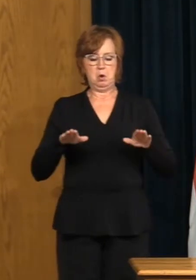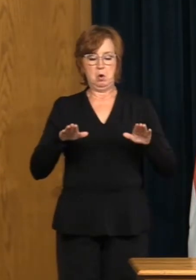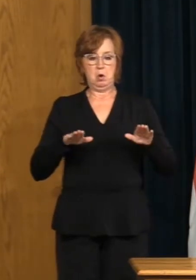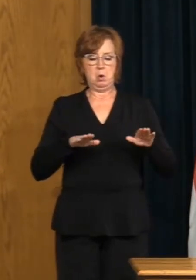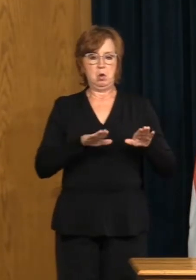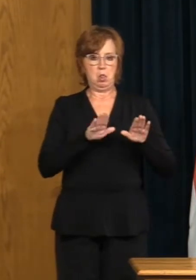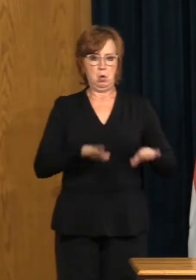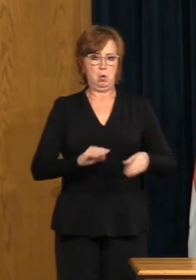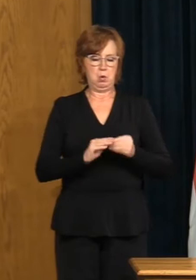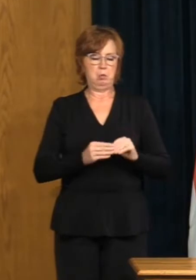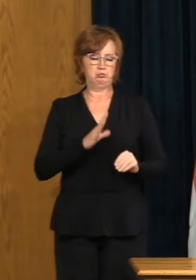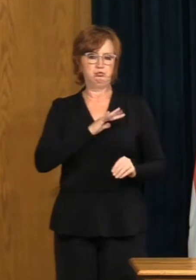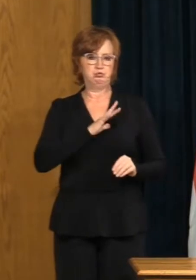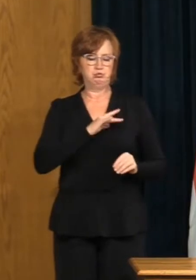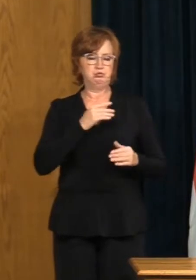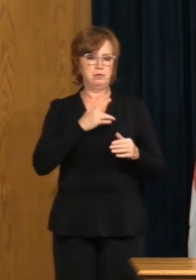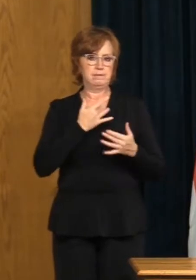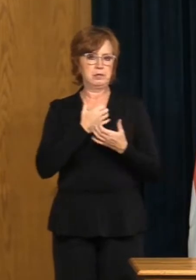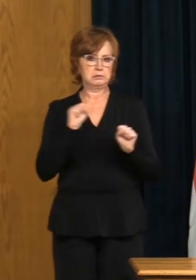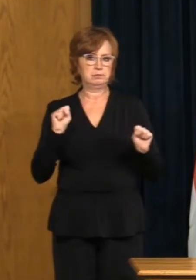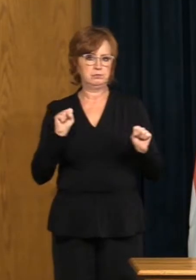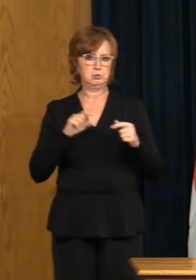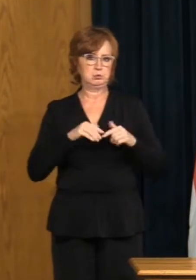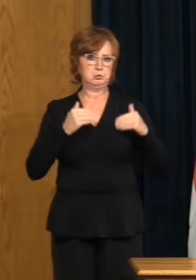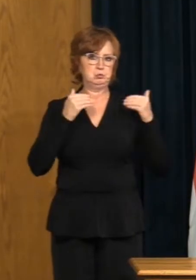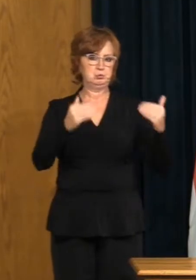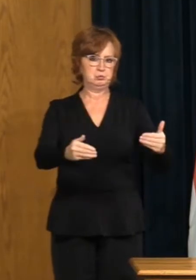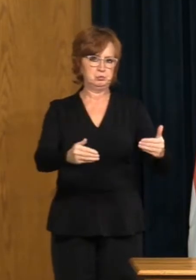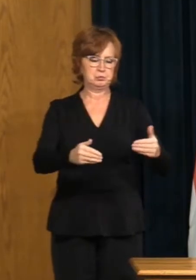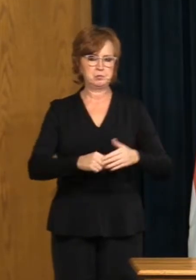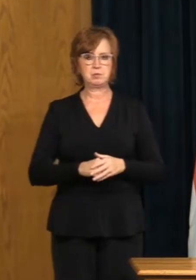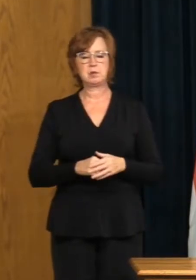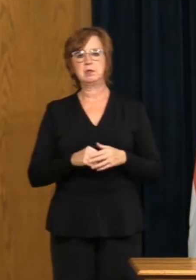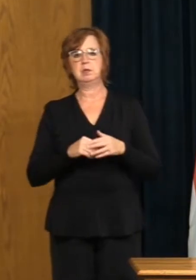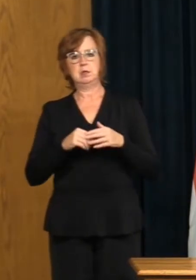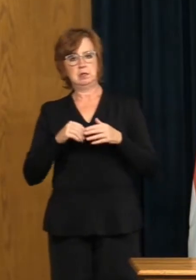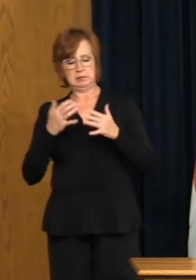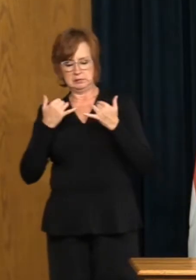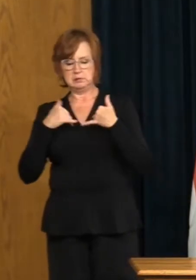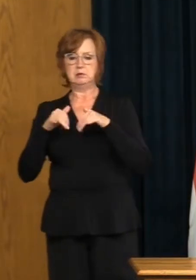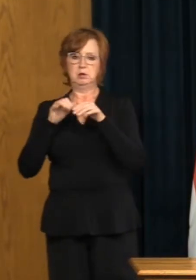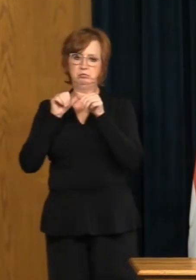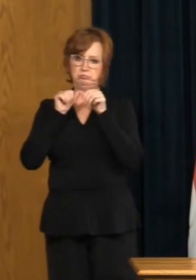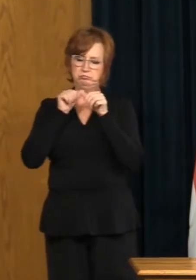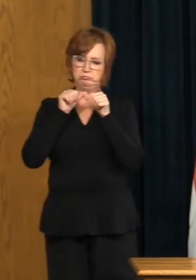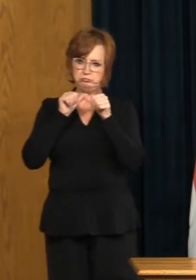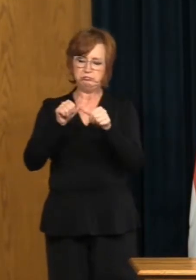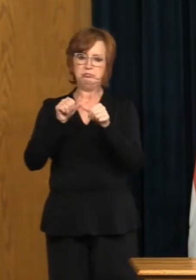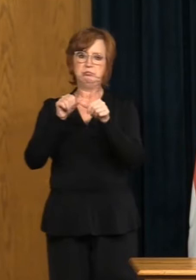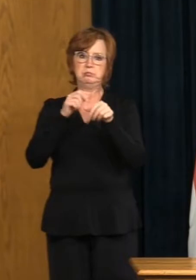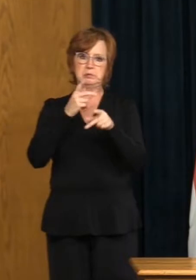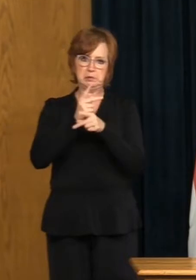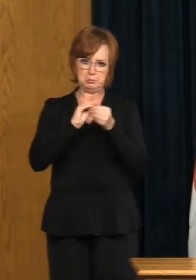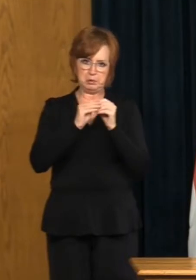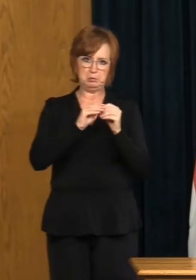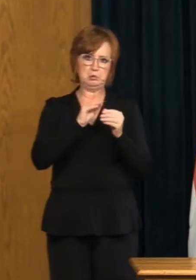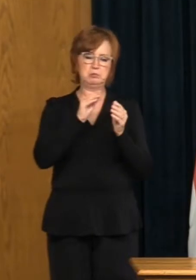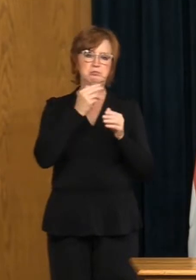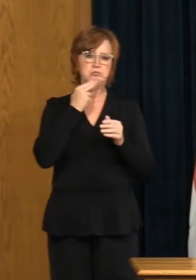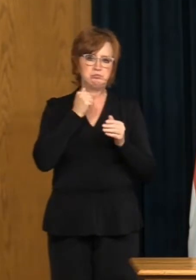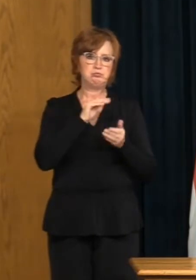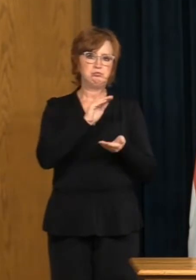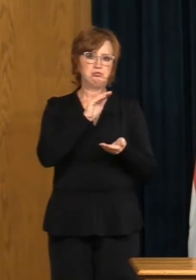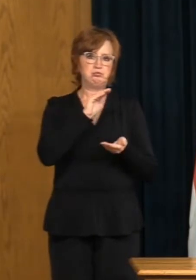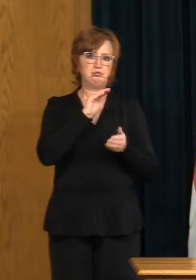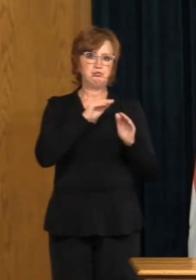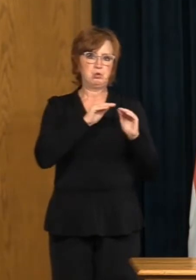at what further preventive measures are required to keep our case numbers low, both at the community level and within schools.